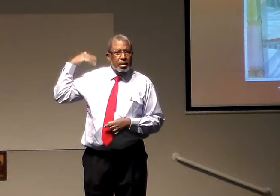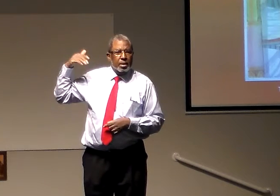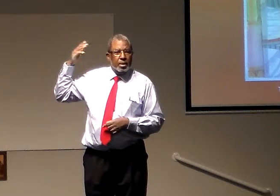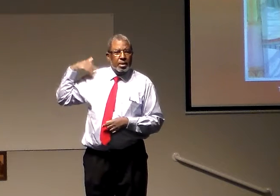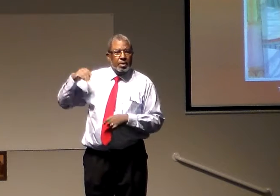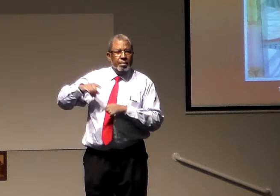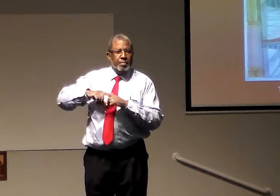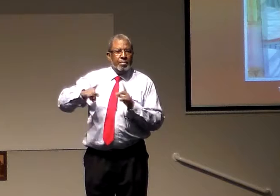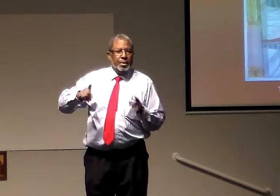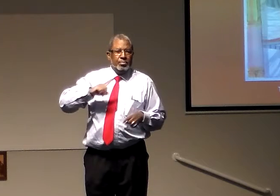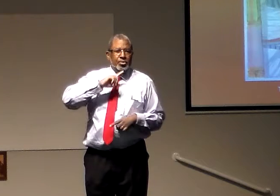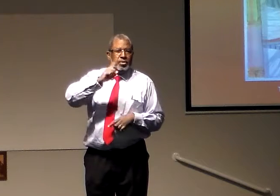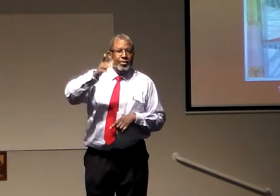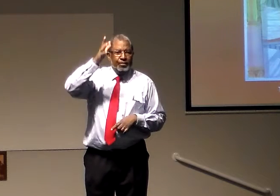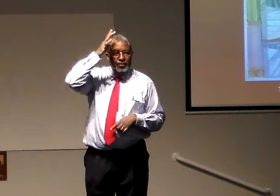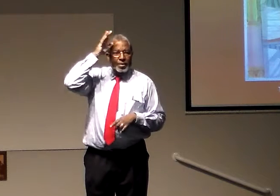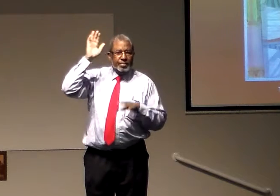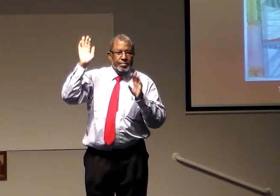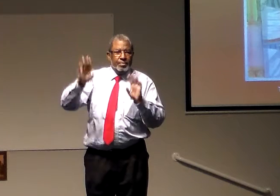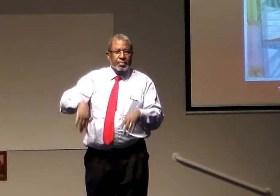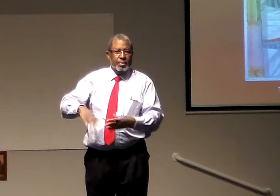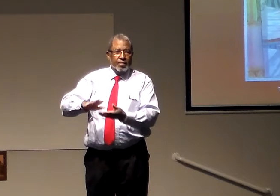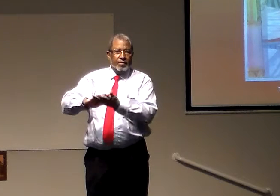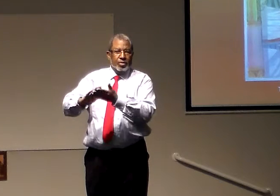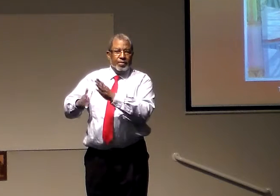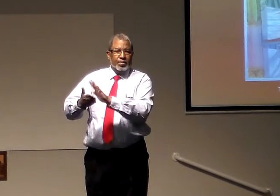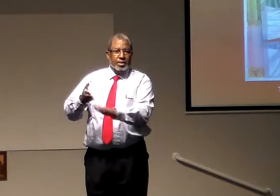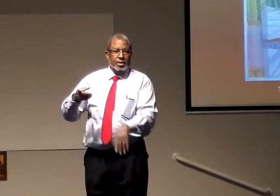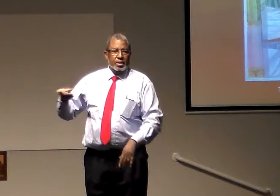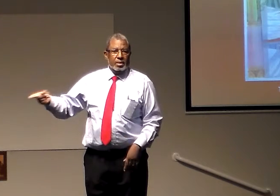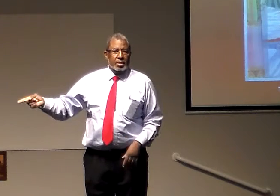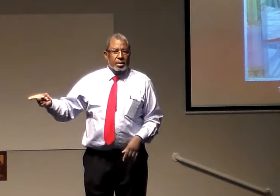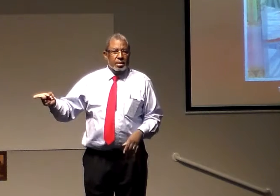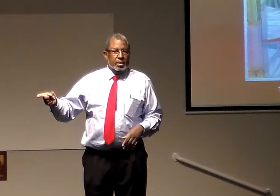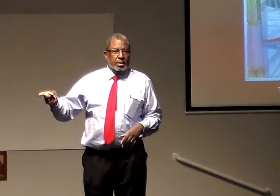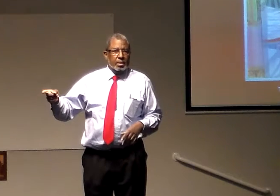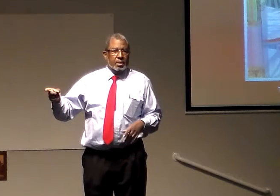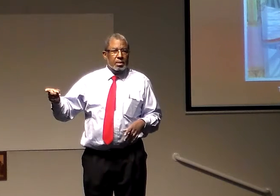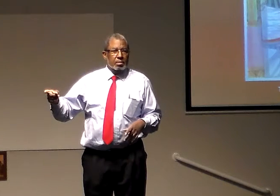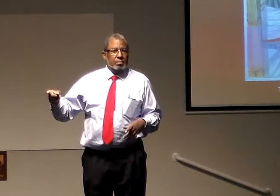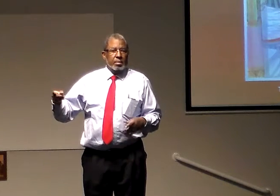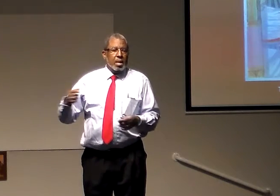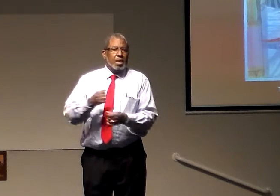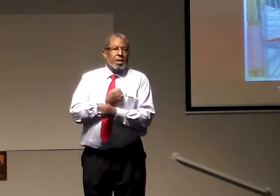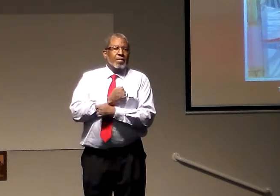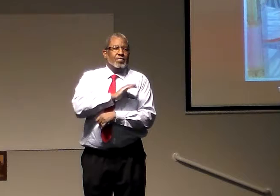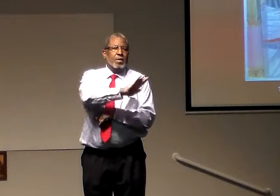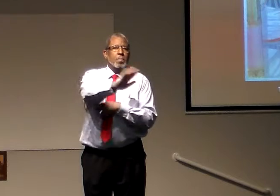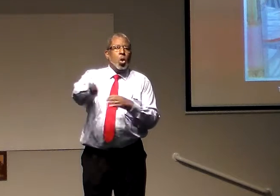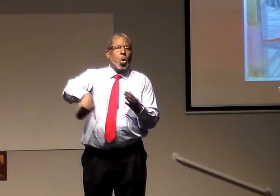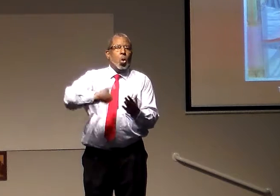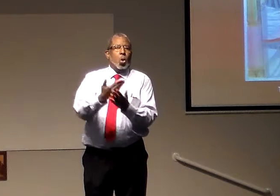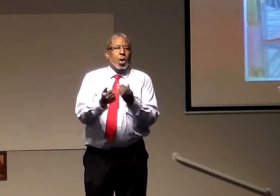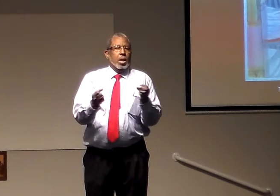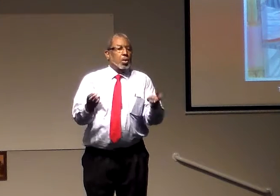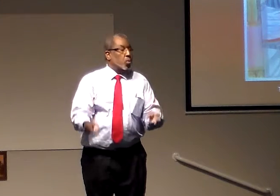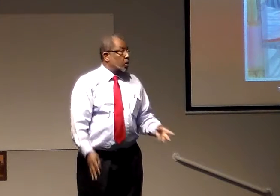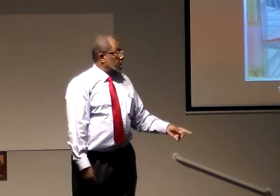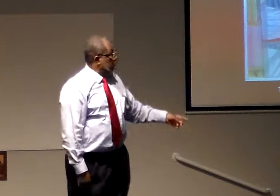did my other 11 sons lie to me? But I'm pretty sure the father said, I don't care. I forgive them. I love them